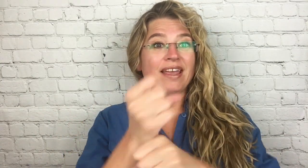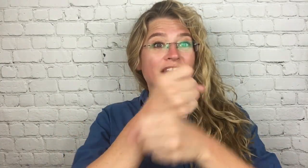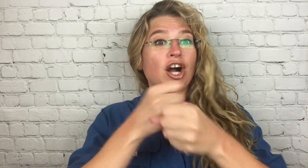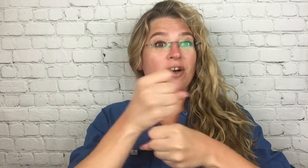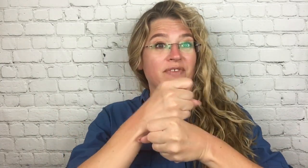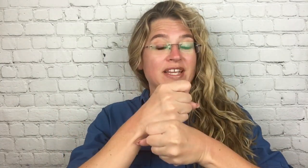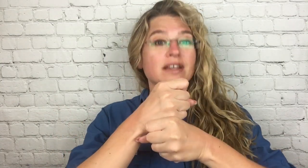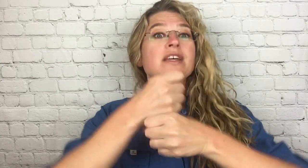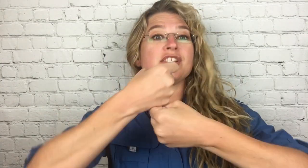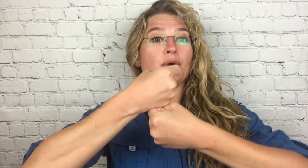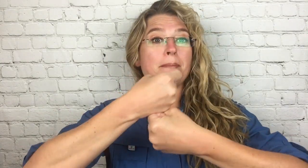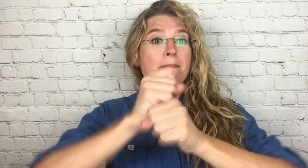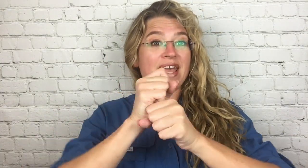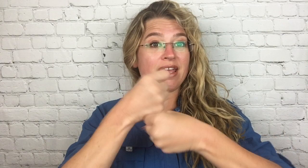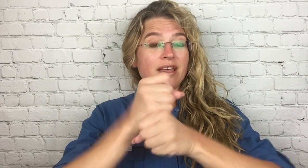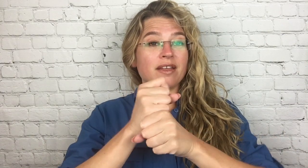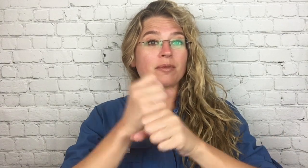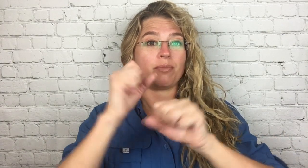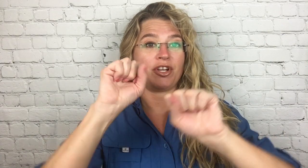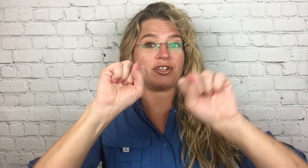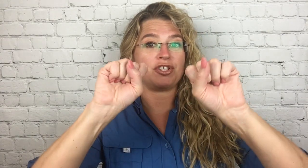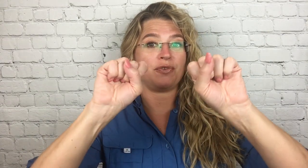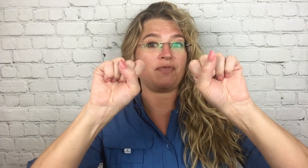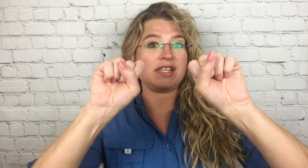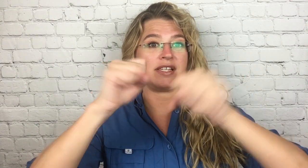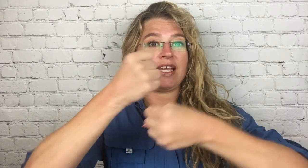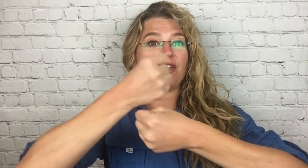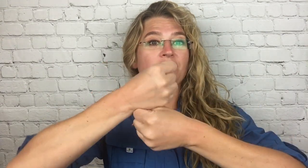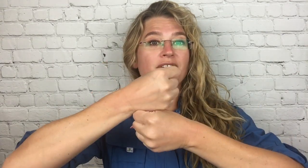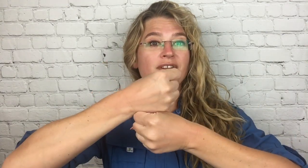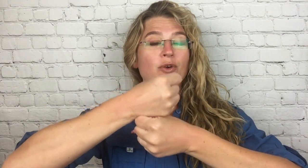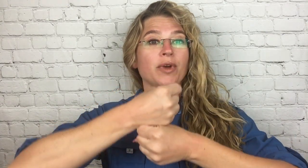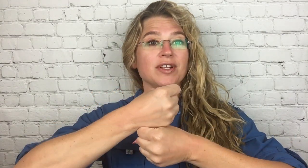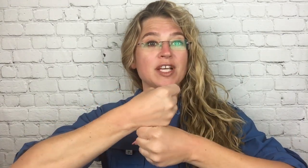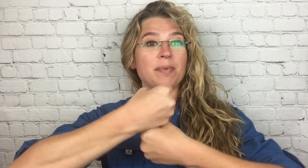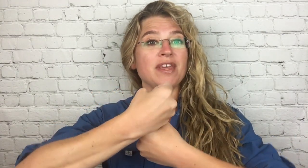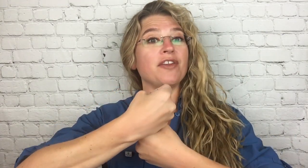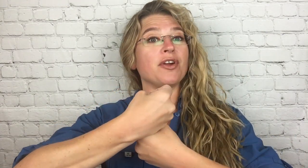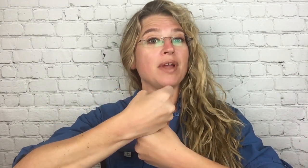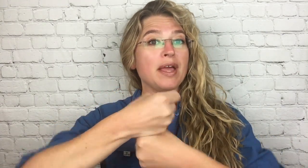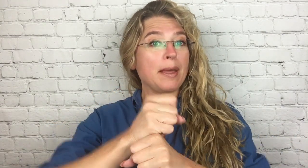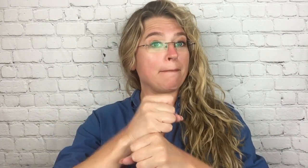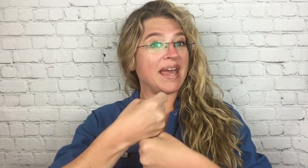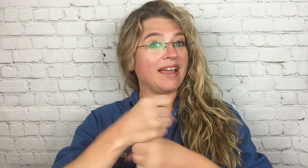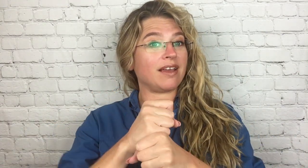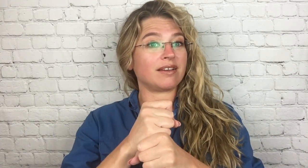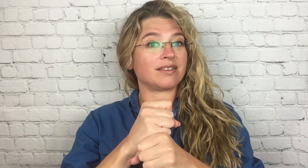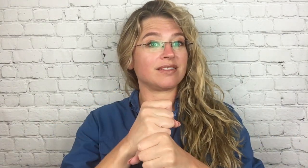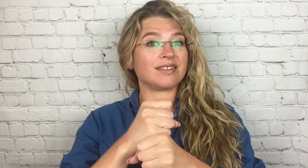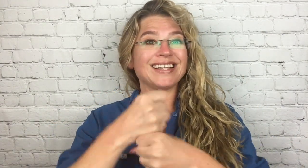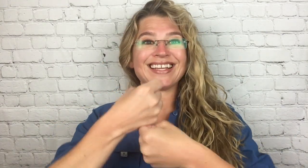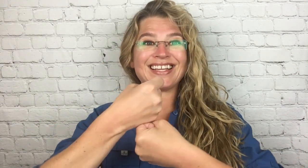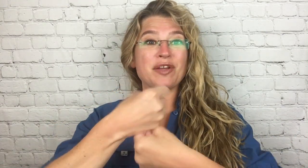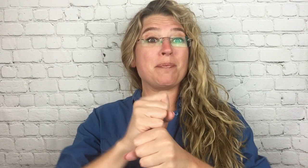and coffee. So make, put your two fists together, one on top of the other, make,